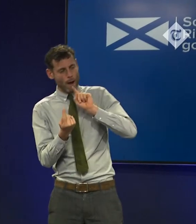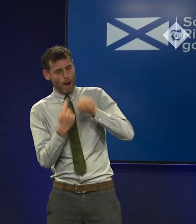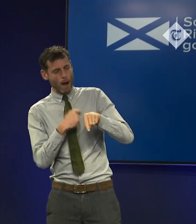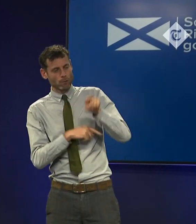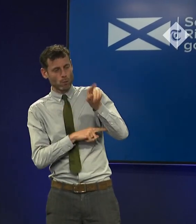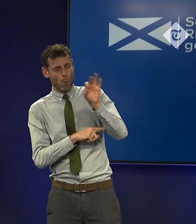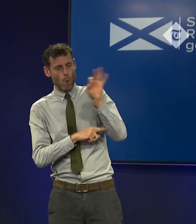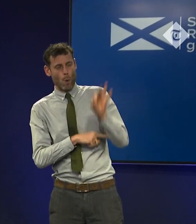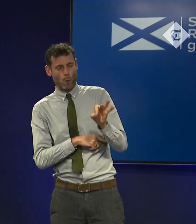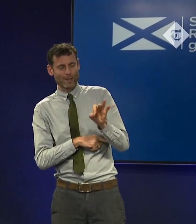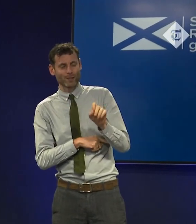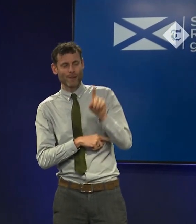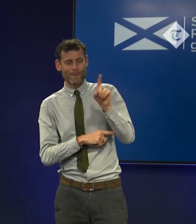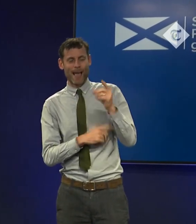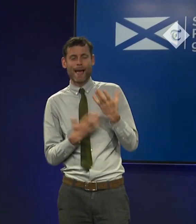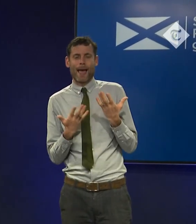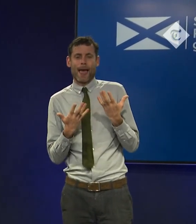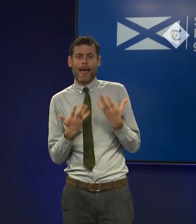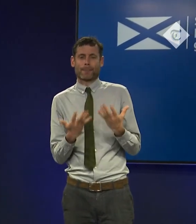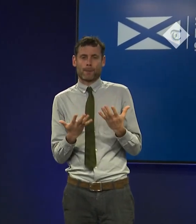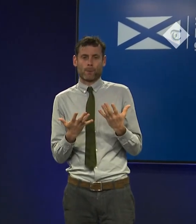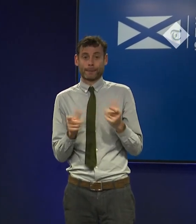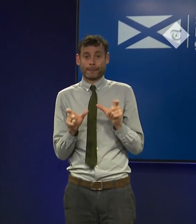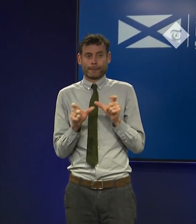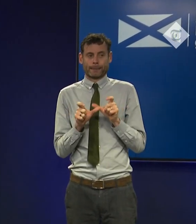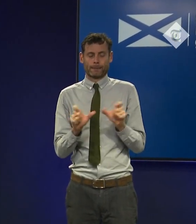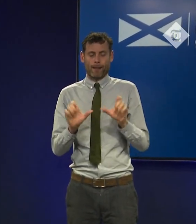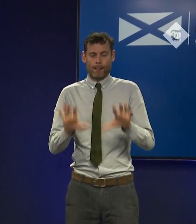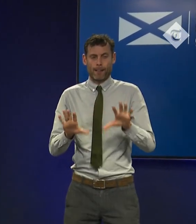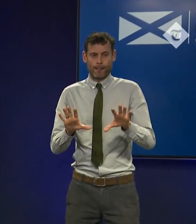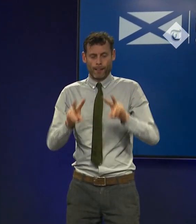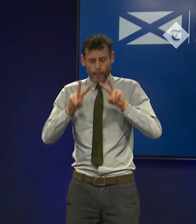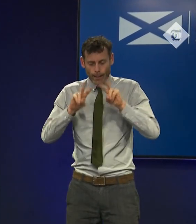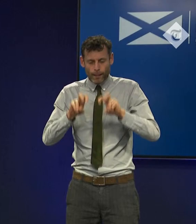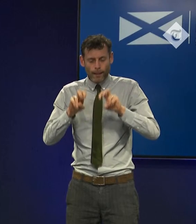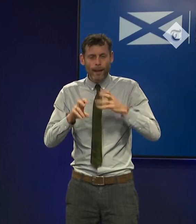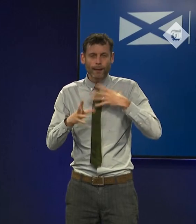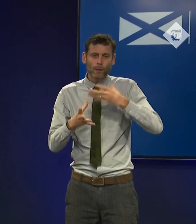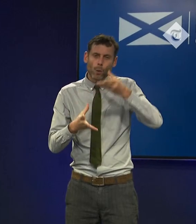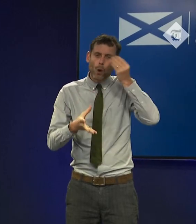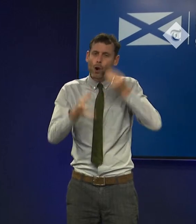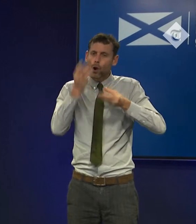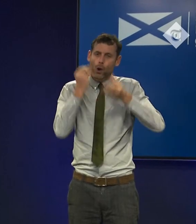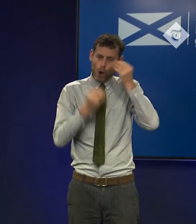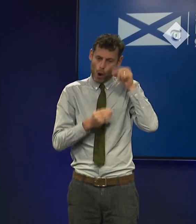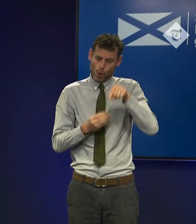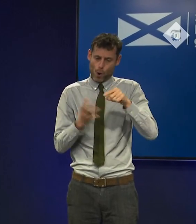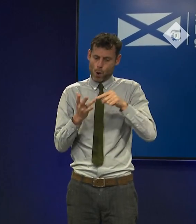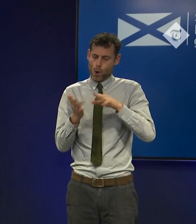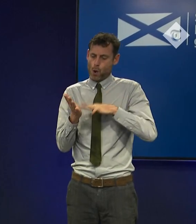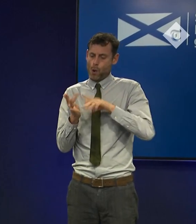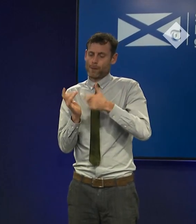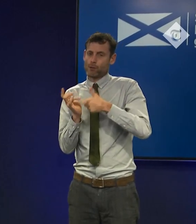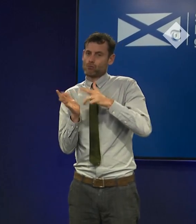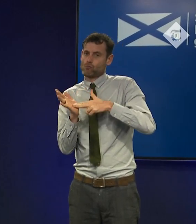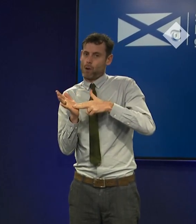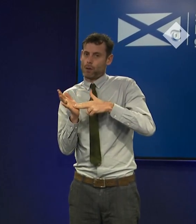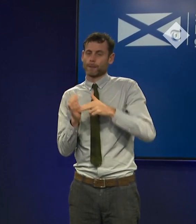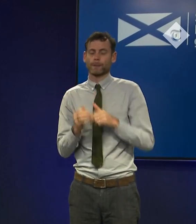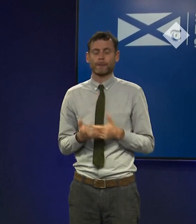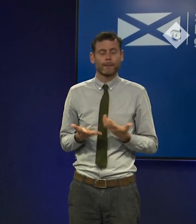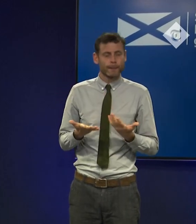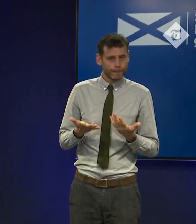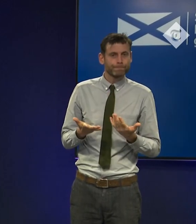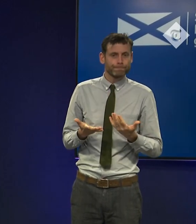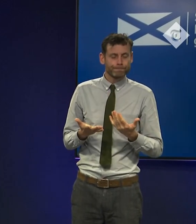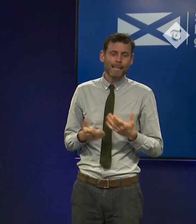I think you'll probably appreciate that at this moment in time, there's a lot to learn about the new variant, Omicron. And that is